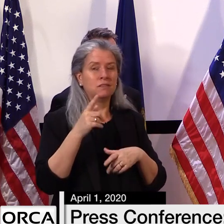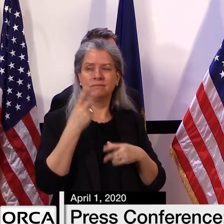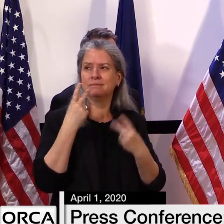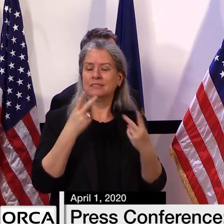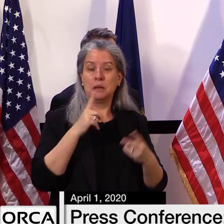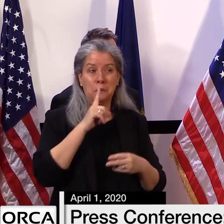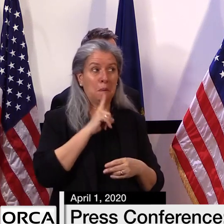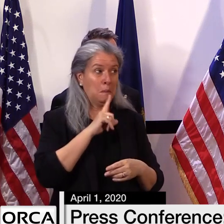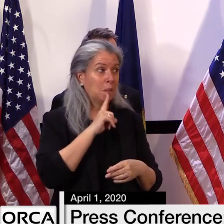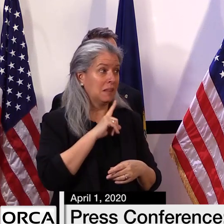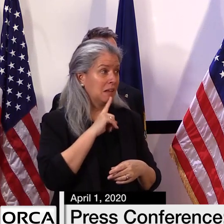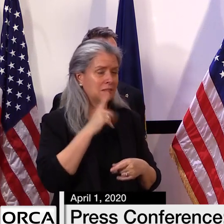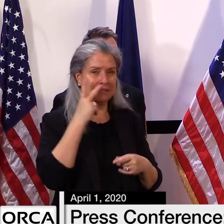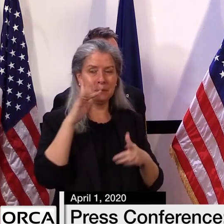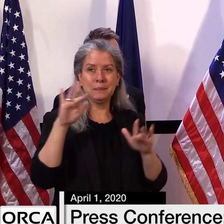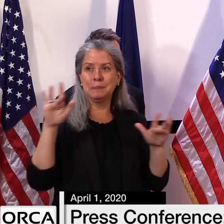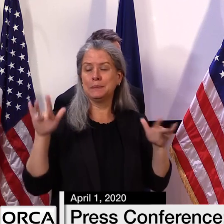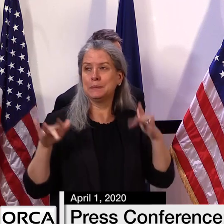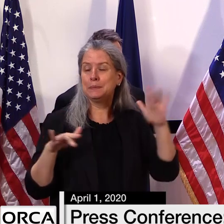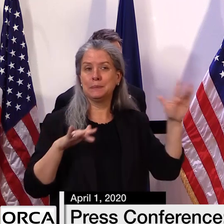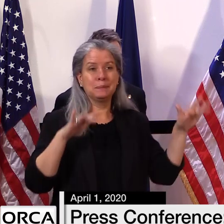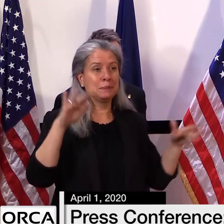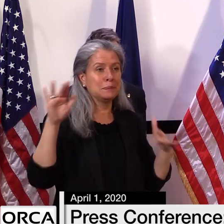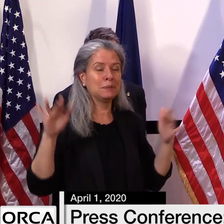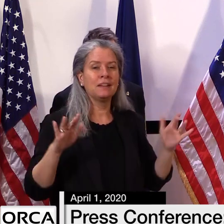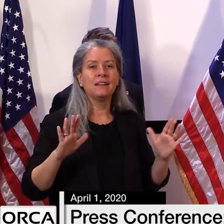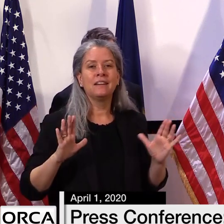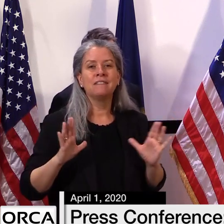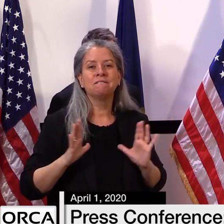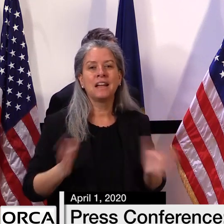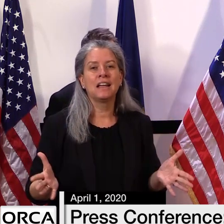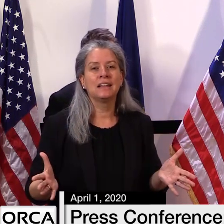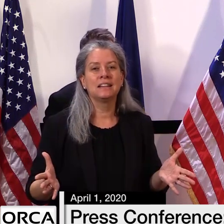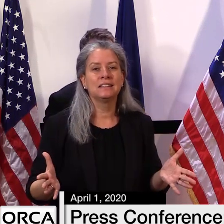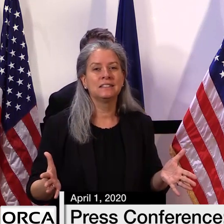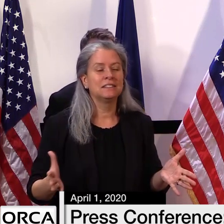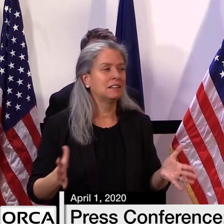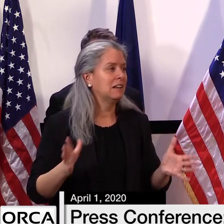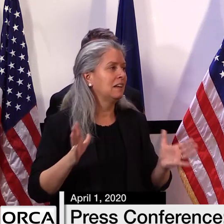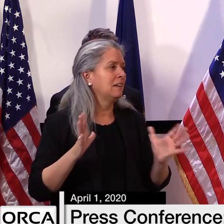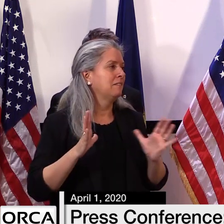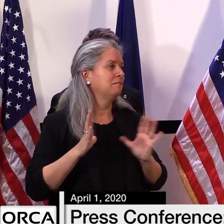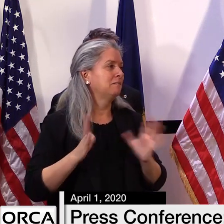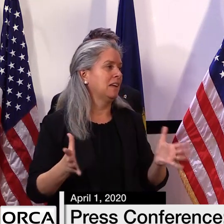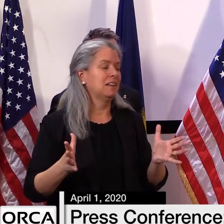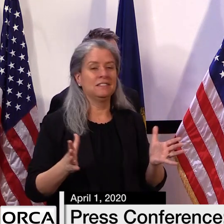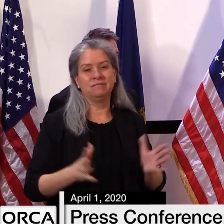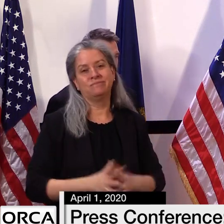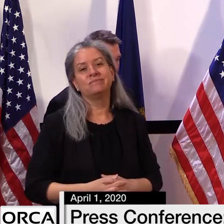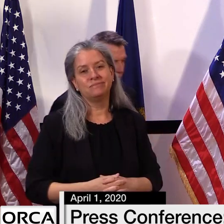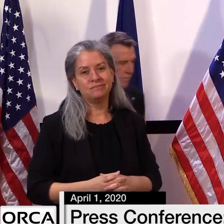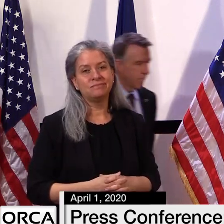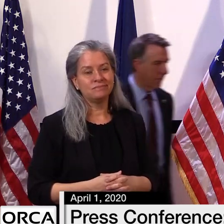it's lonely. And that's exactly the way it should be. So I think that that's a good thing as well.